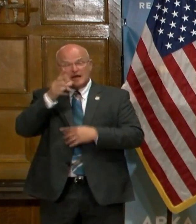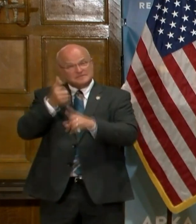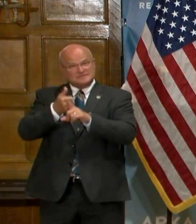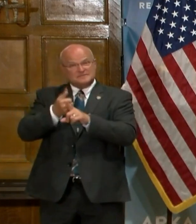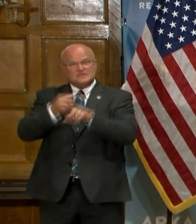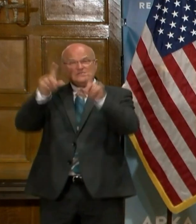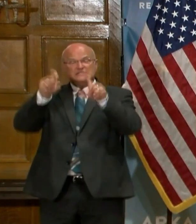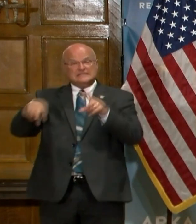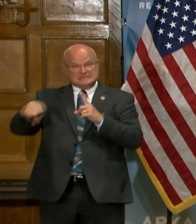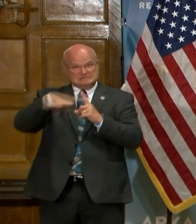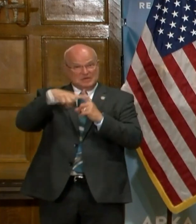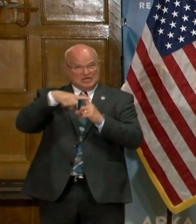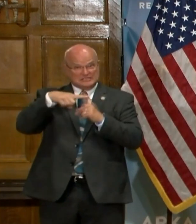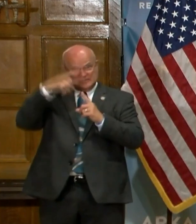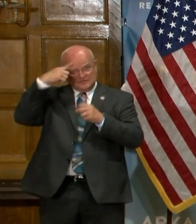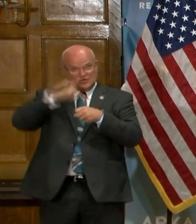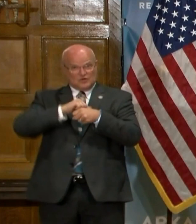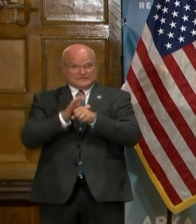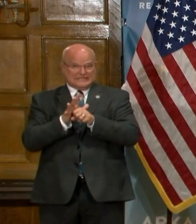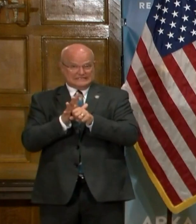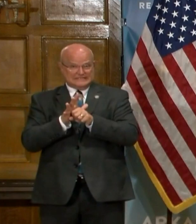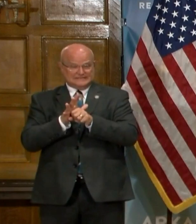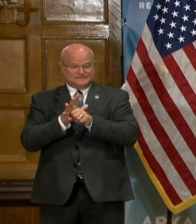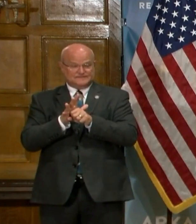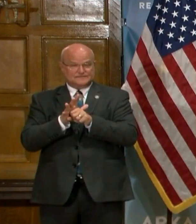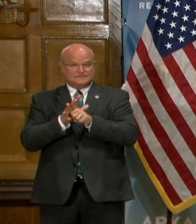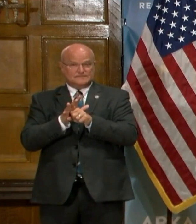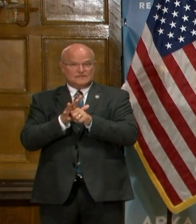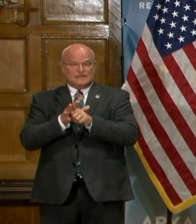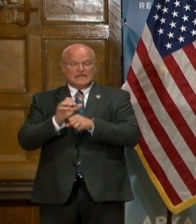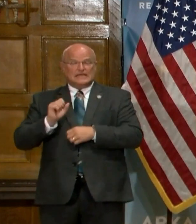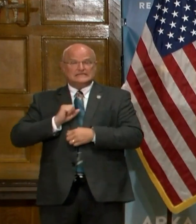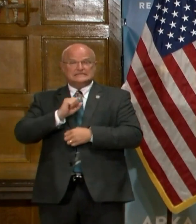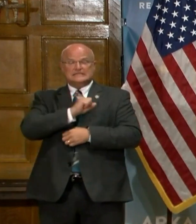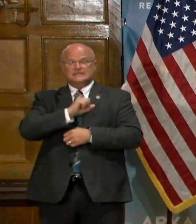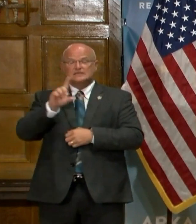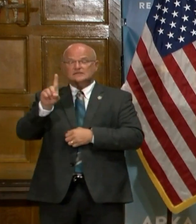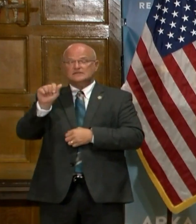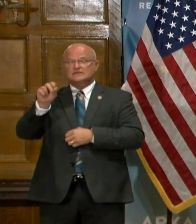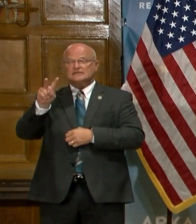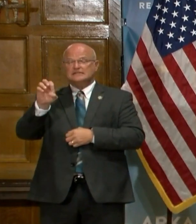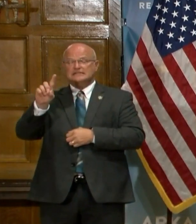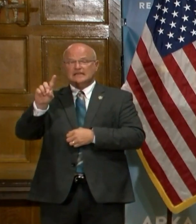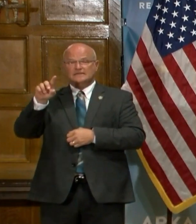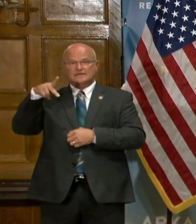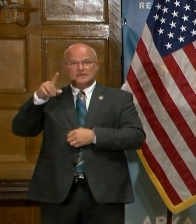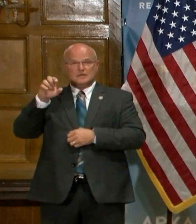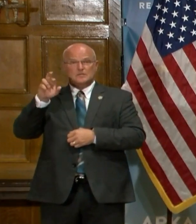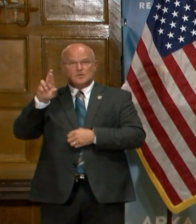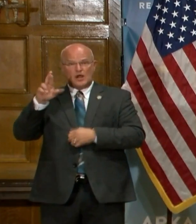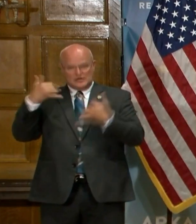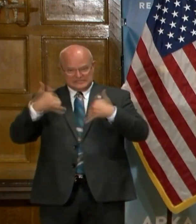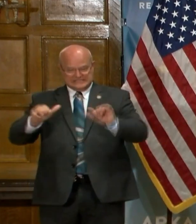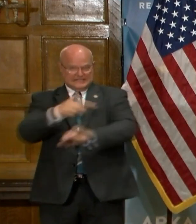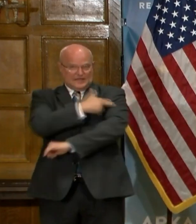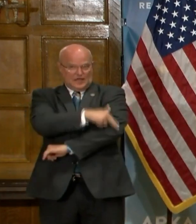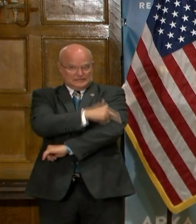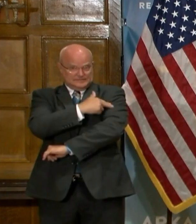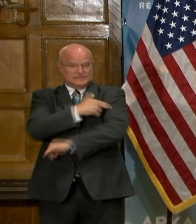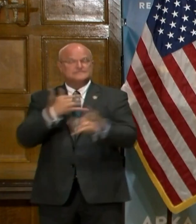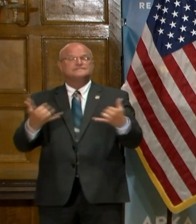who tested positive for COVID-19, and Senator David Pryor remains in the